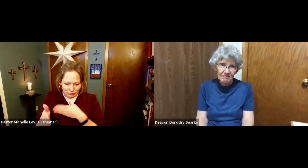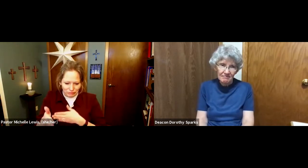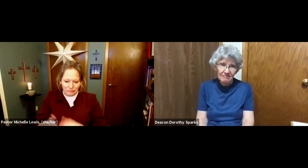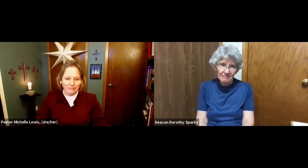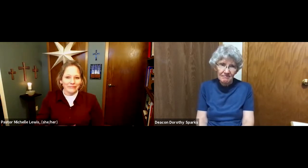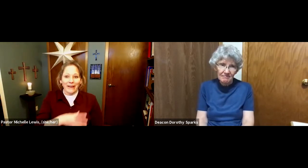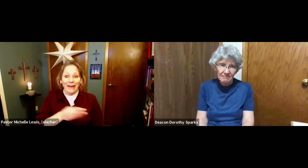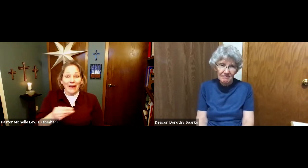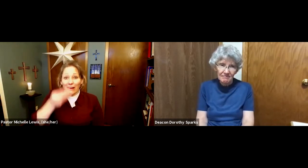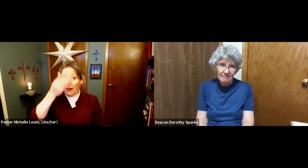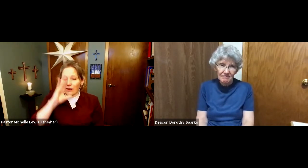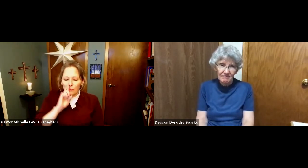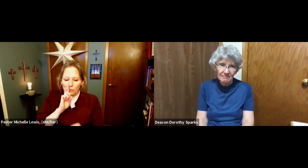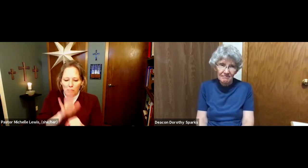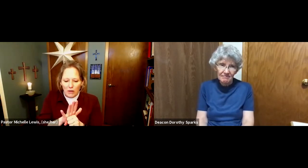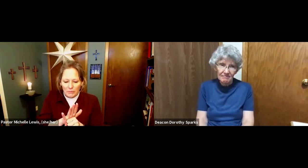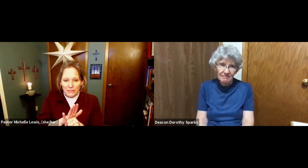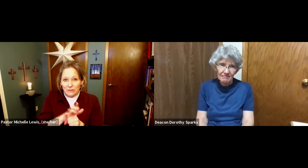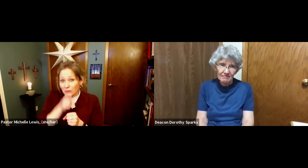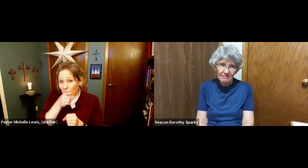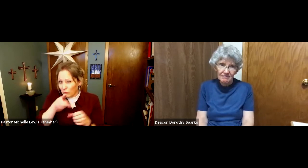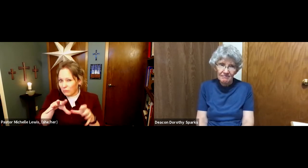Well, God loves you no matter what.